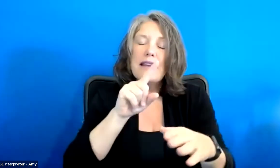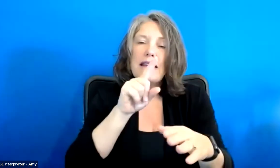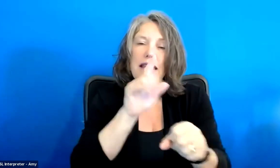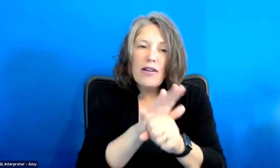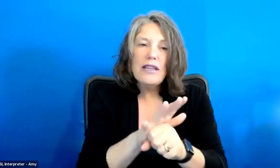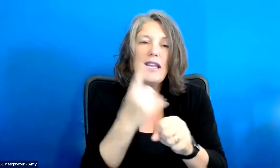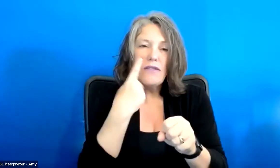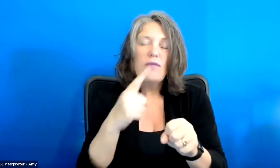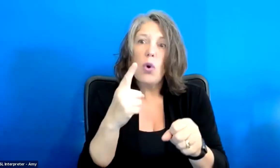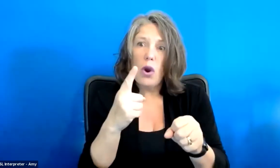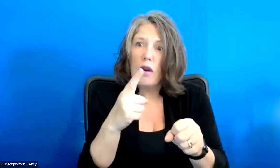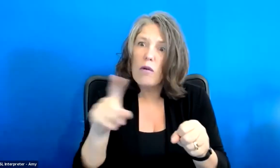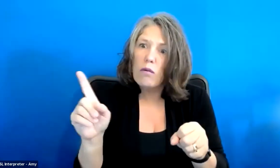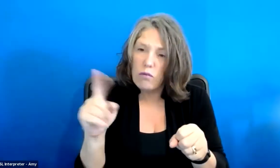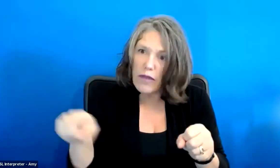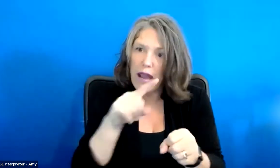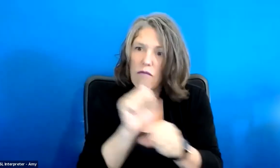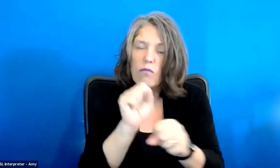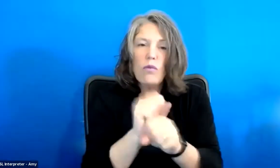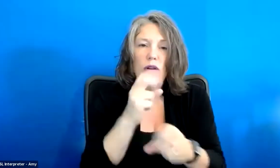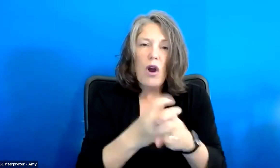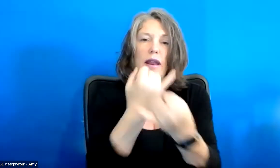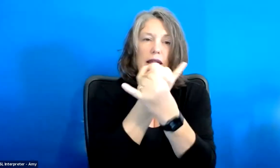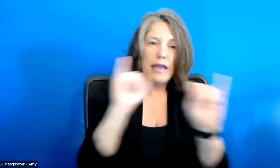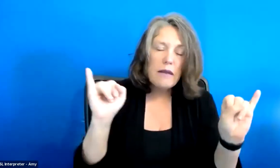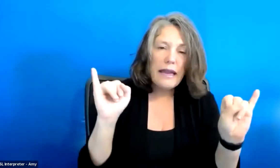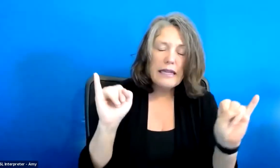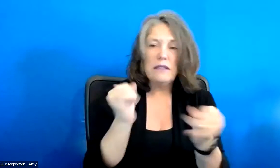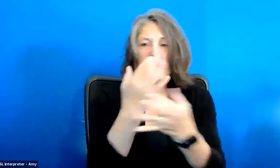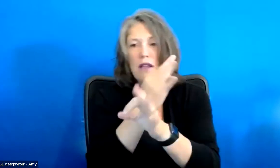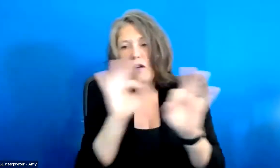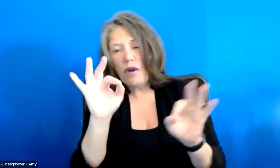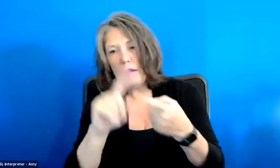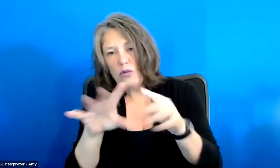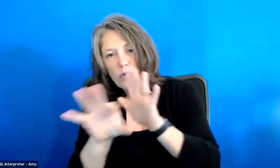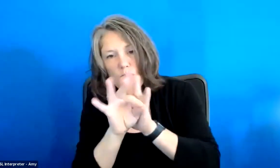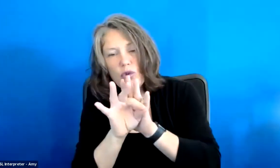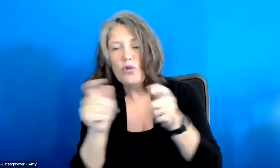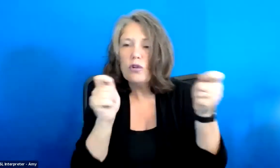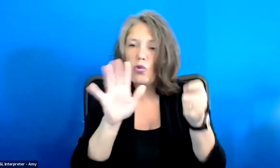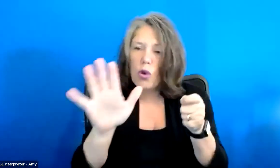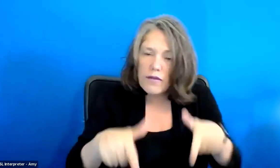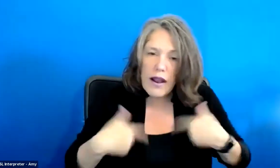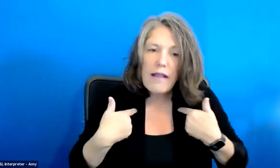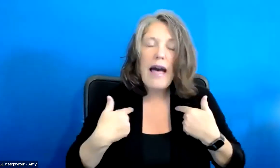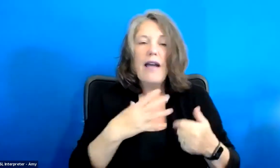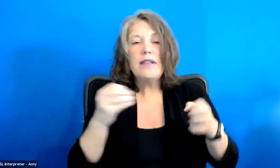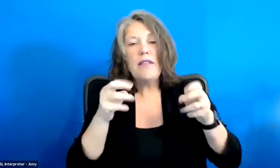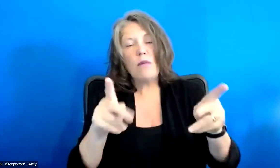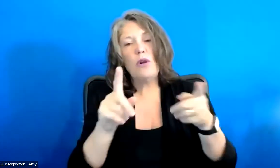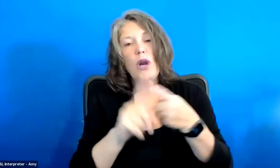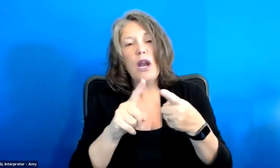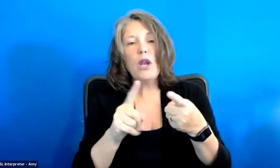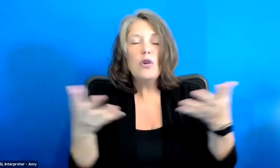they have worked so hard: independence, freedom of choice, control of their lives, and the opportunity to